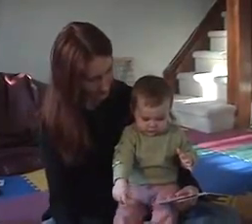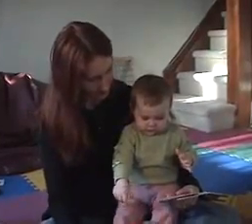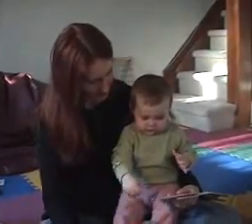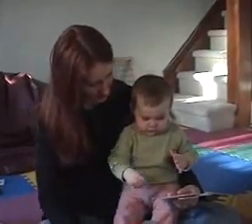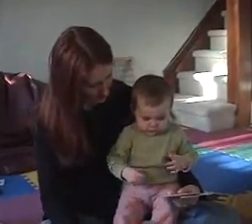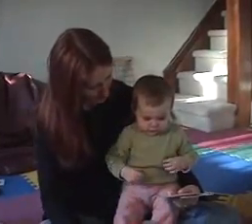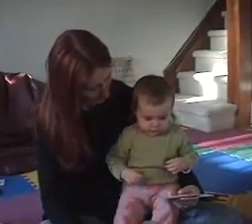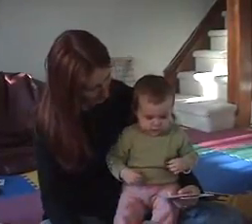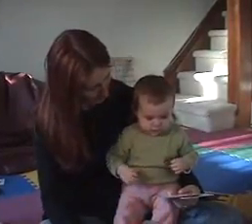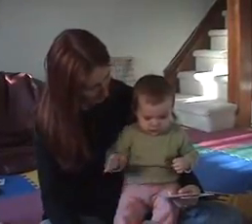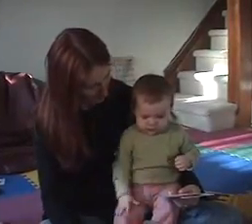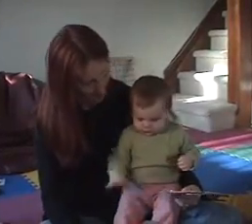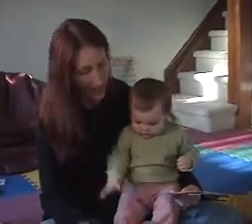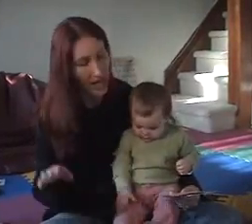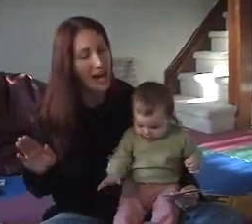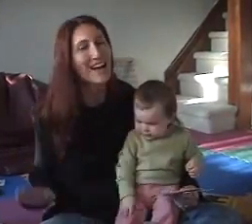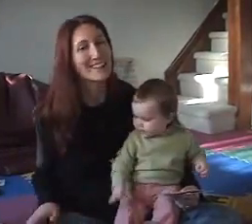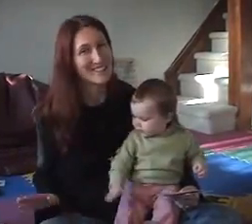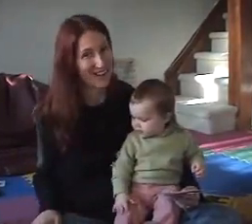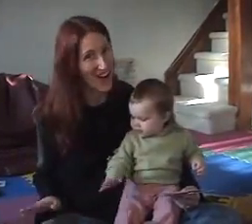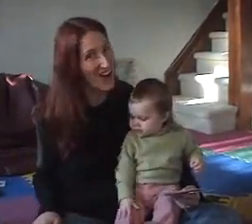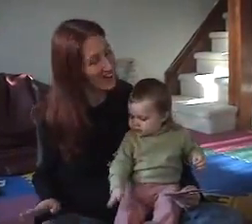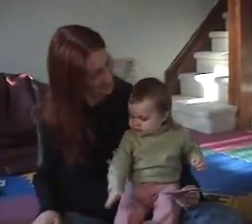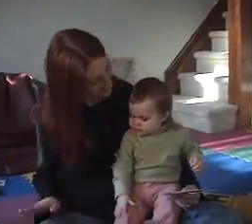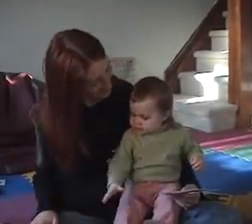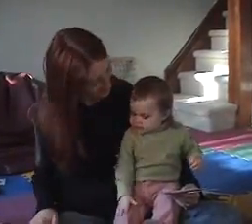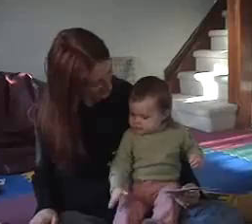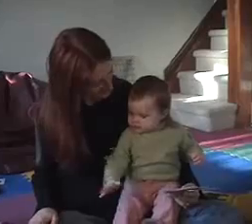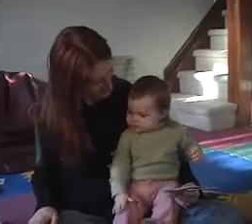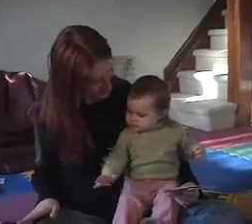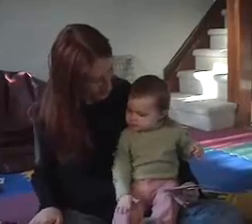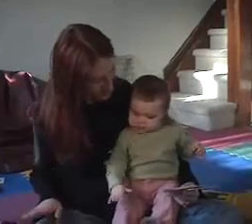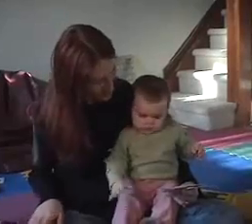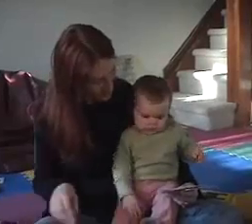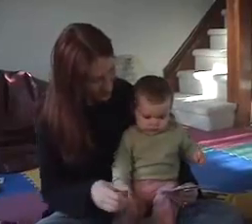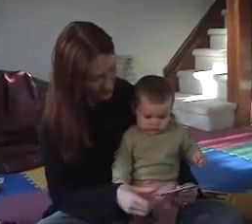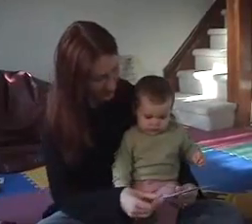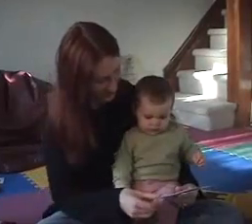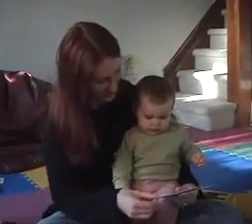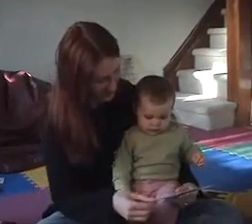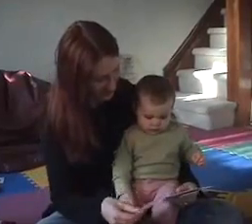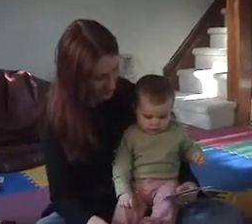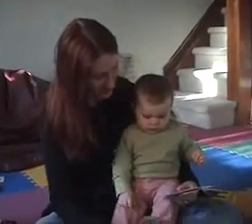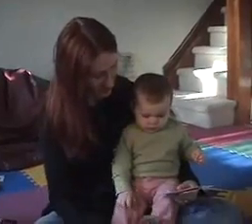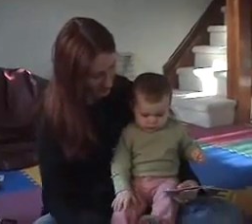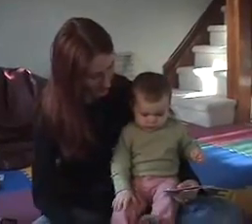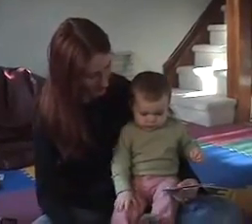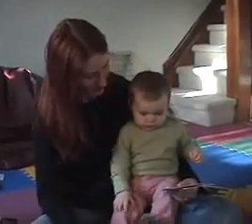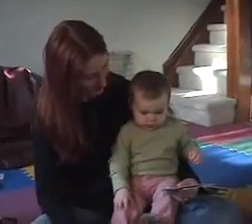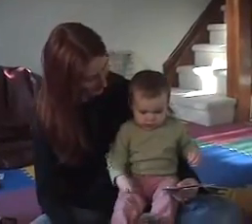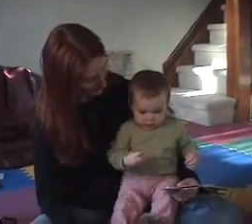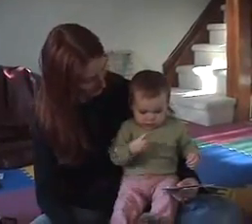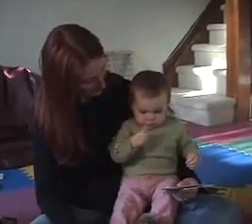How about that? A dog. That's right. It's a dog, it's a